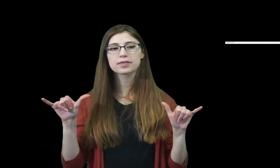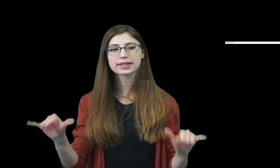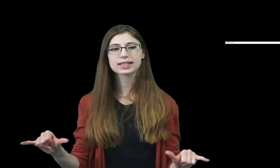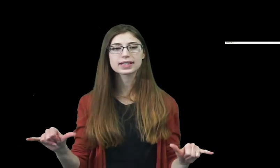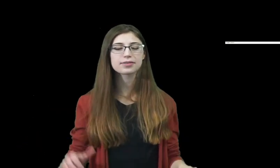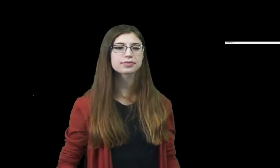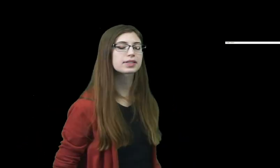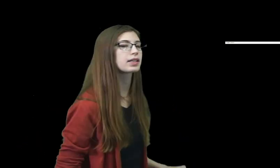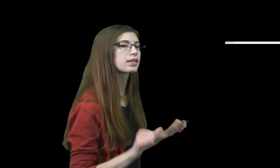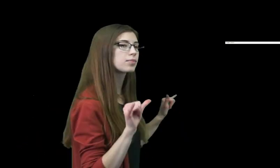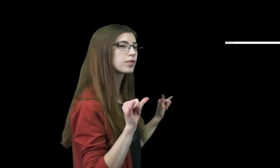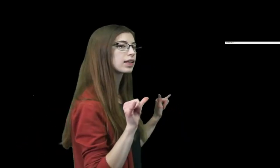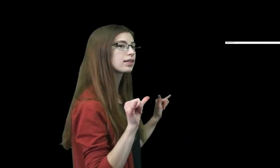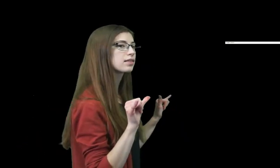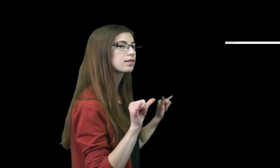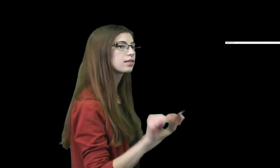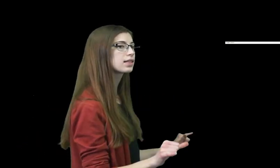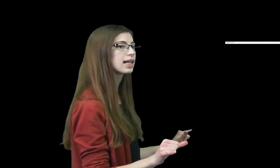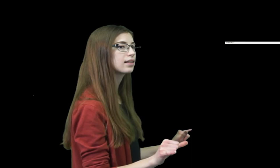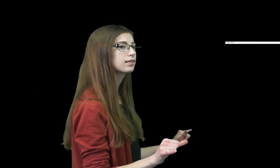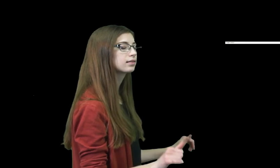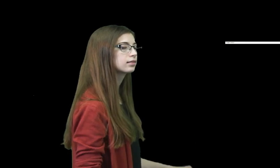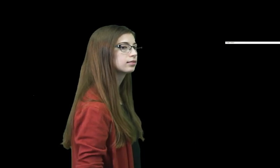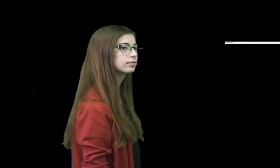facing down. So you're going to just move like this. Stay.